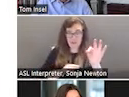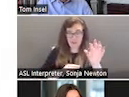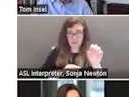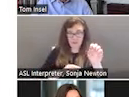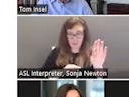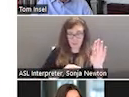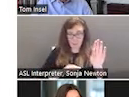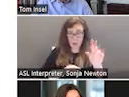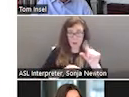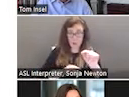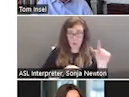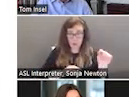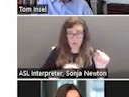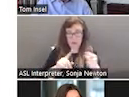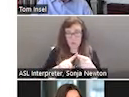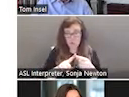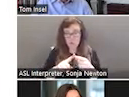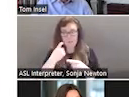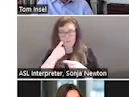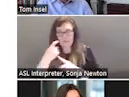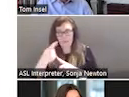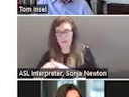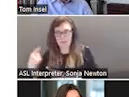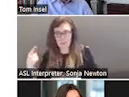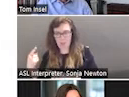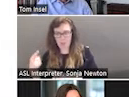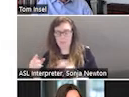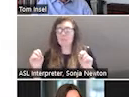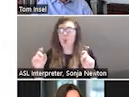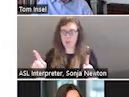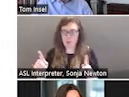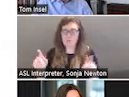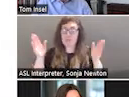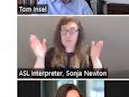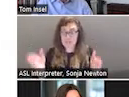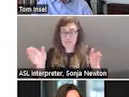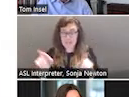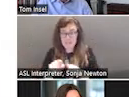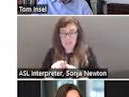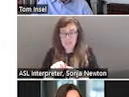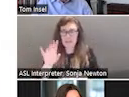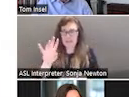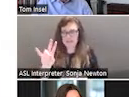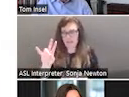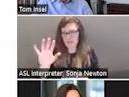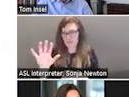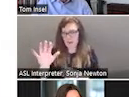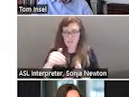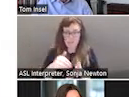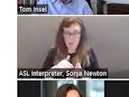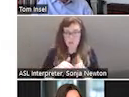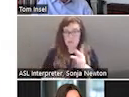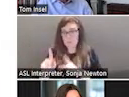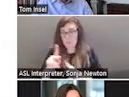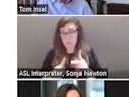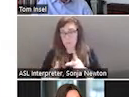2020 until last month. In that same time period, we have lost 75,000 people of